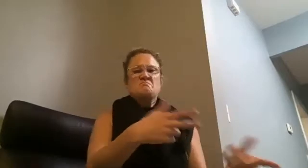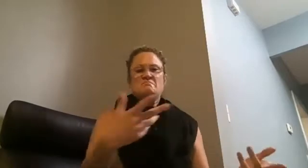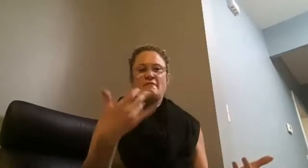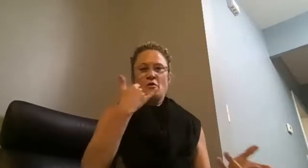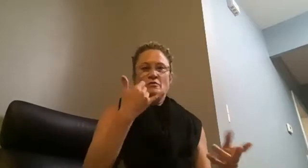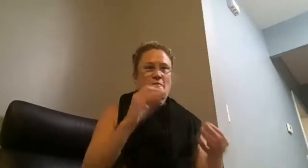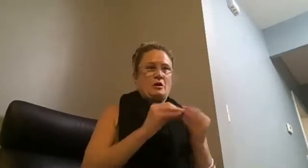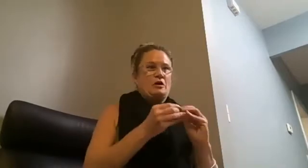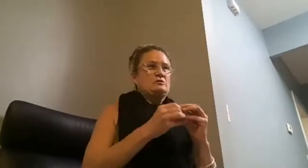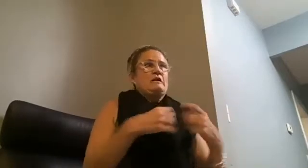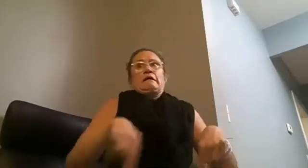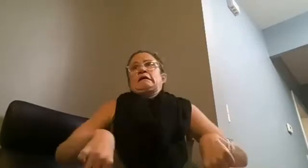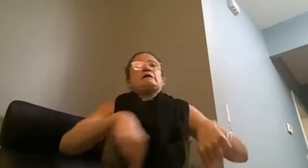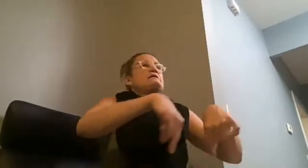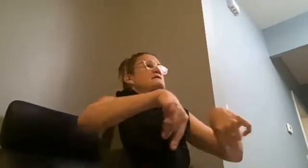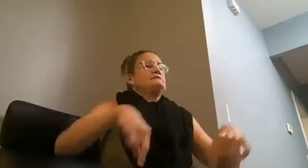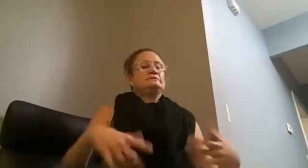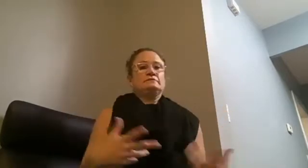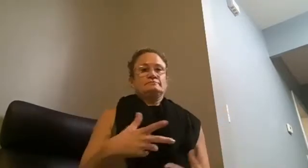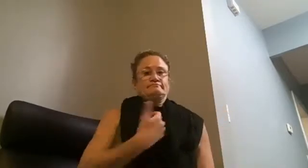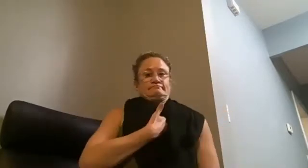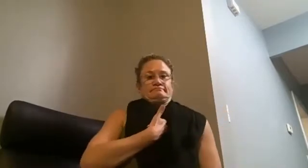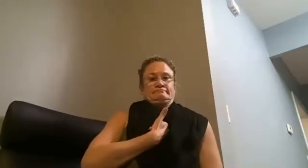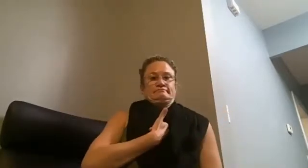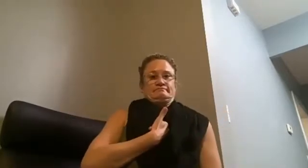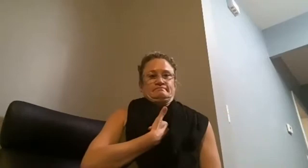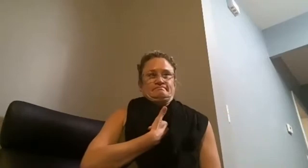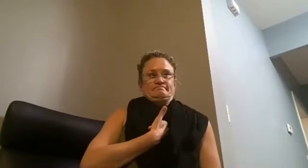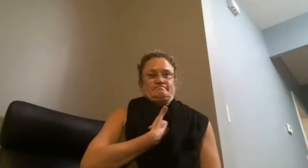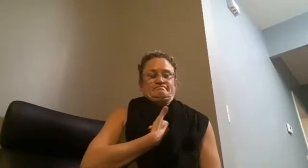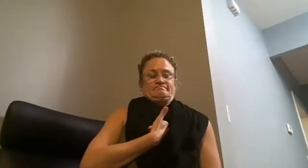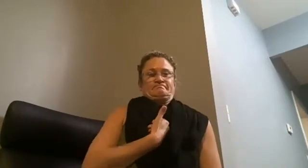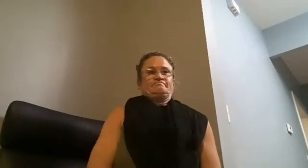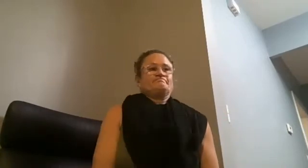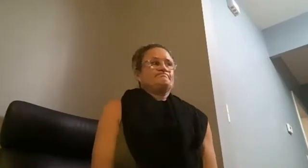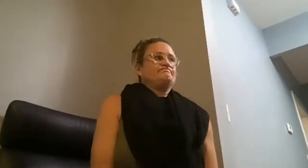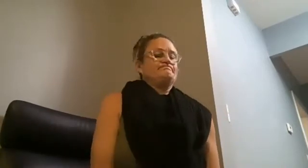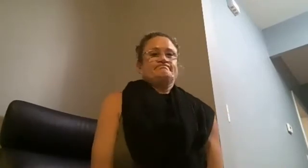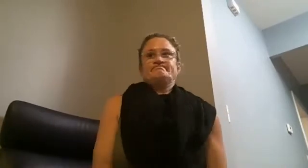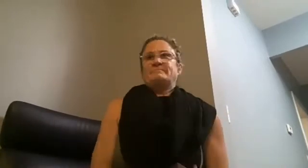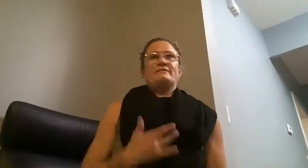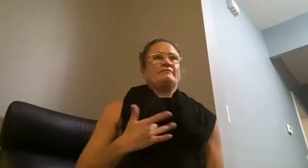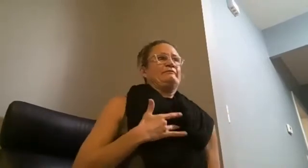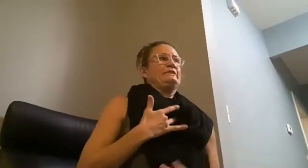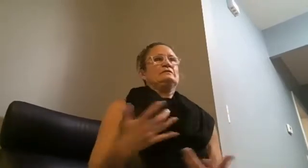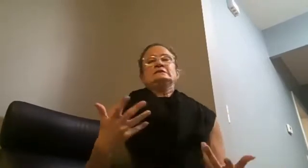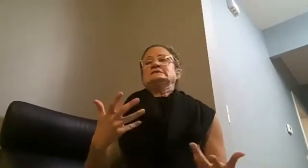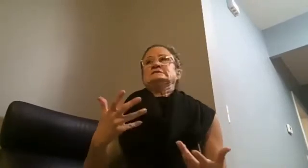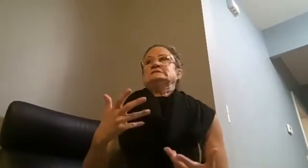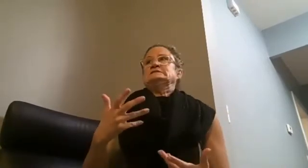they're giving up that information quickly. And when the cop gets to me, I begin to feel the effects of alcohol for the first time in my life. And he's like,